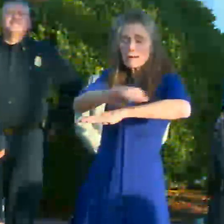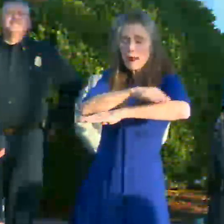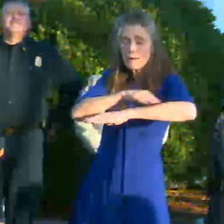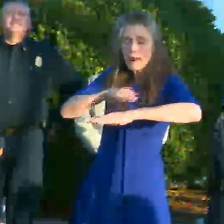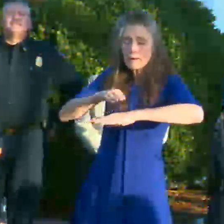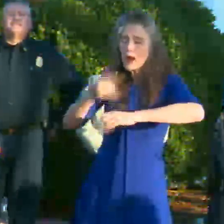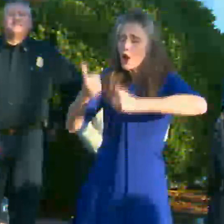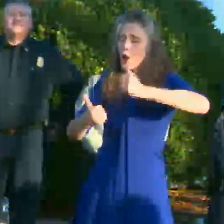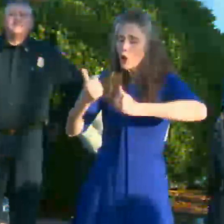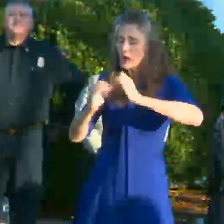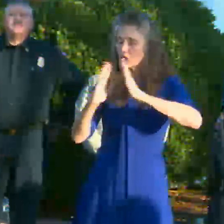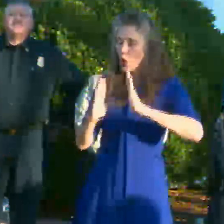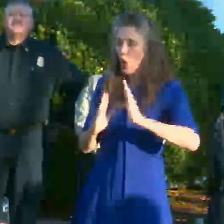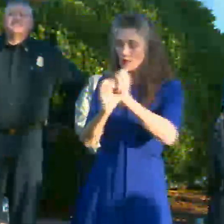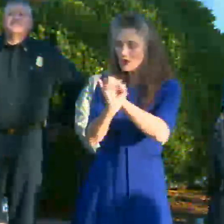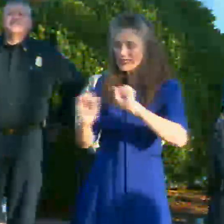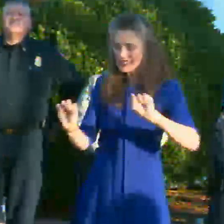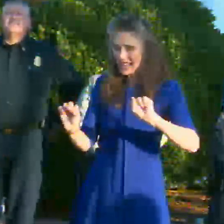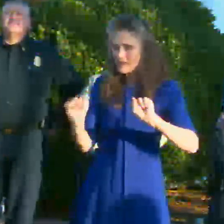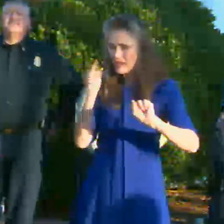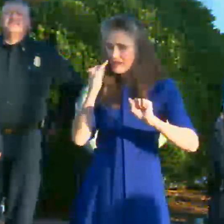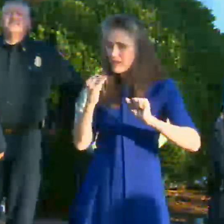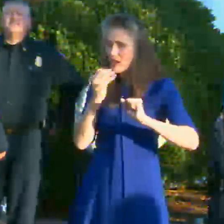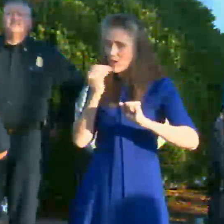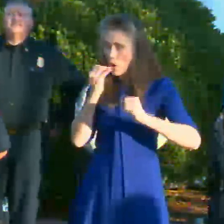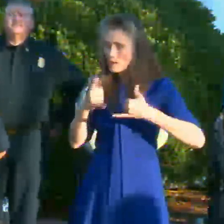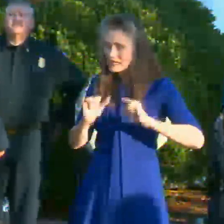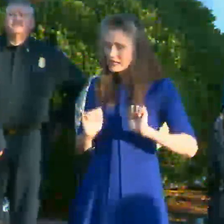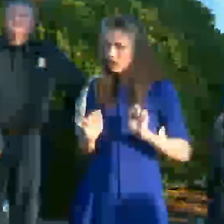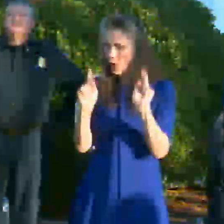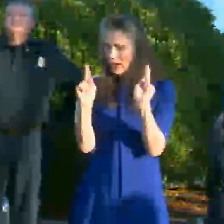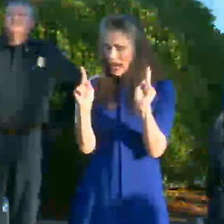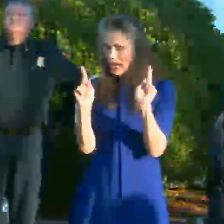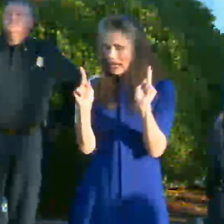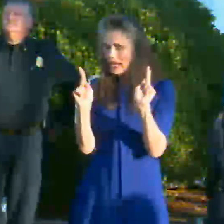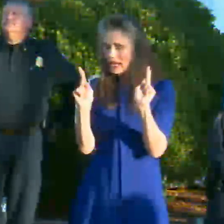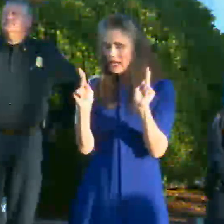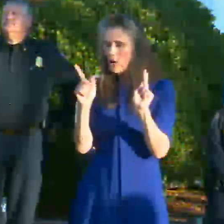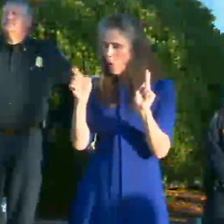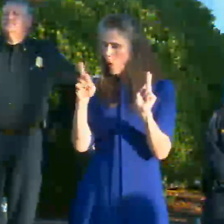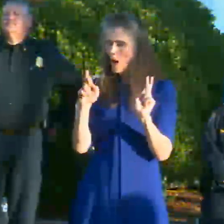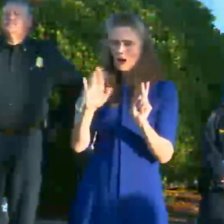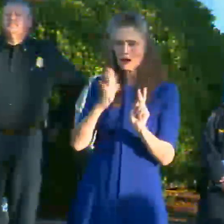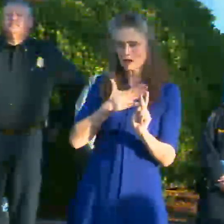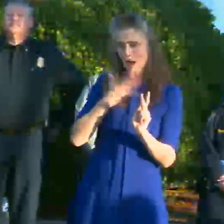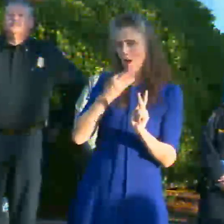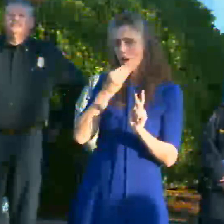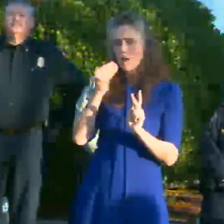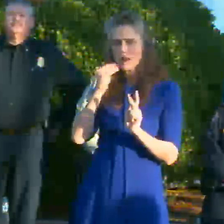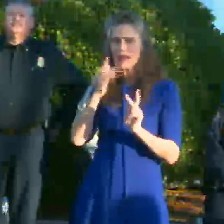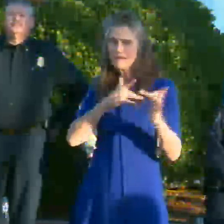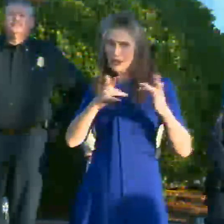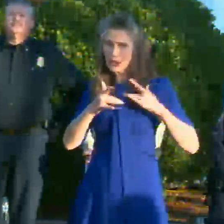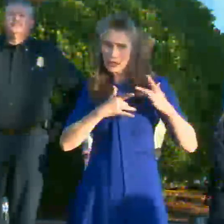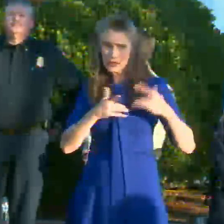The question is about residents wanting to know if their homes are okay or if they've been damaged.